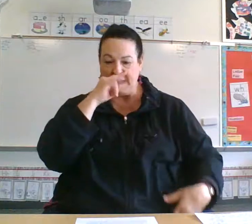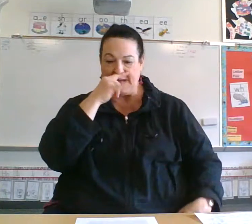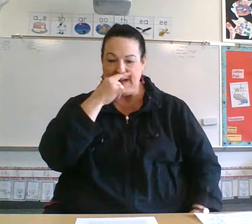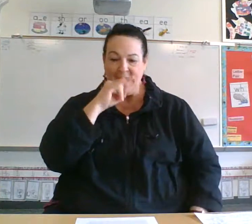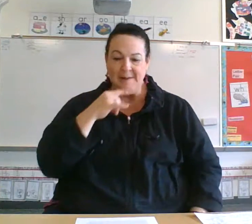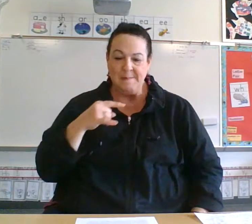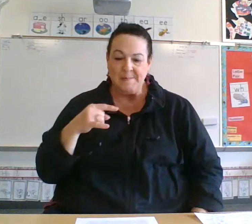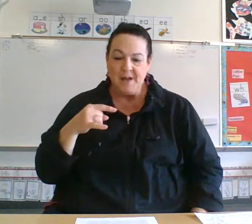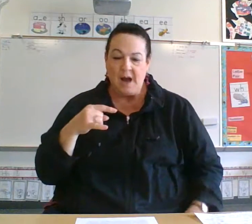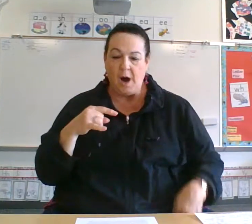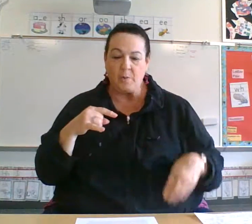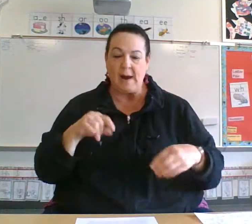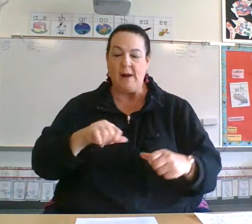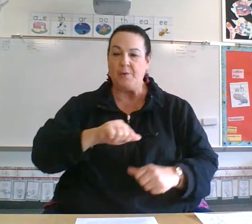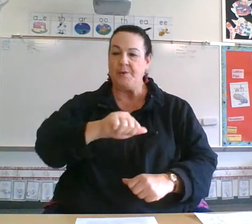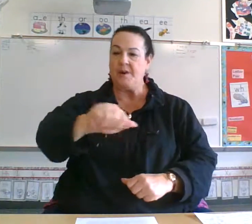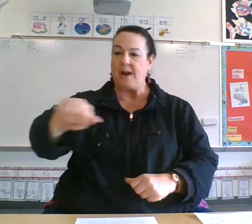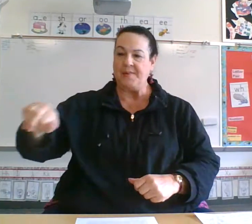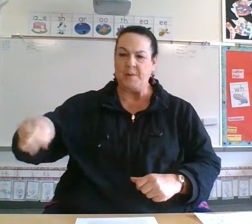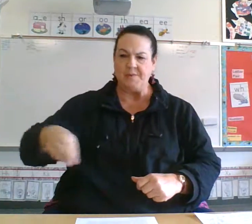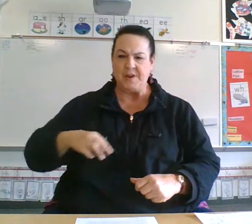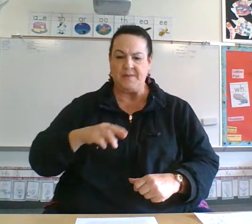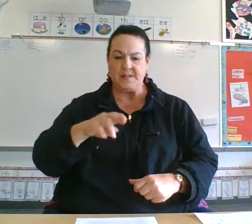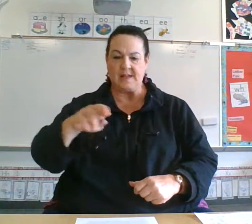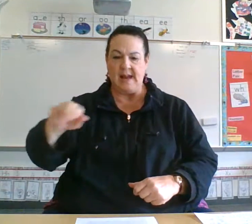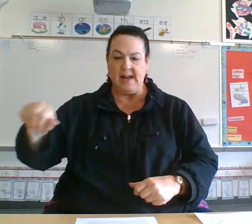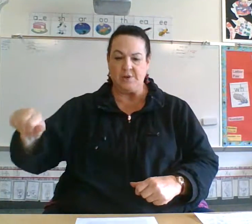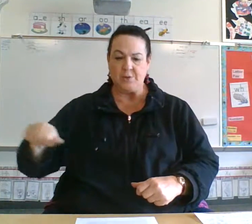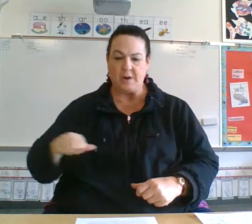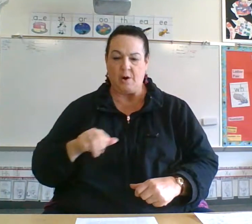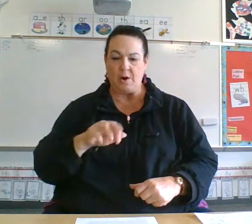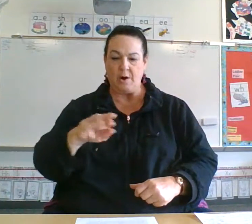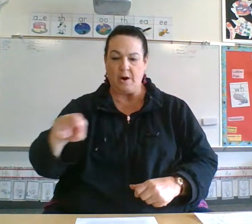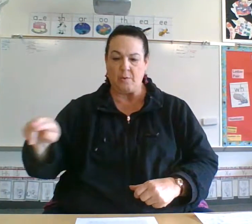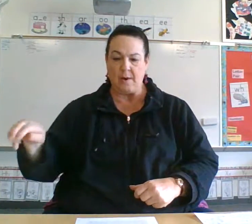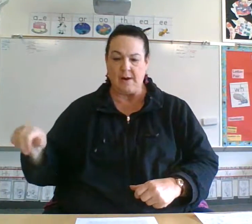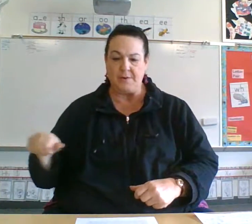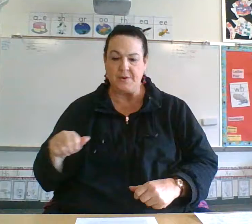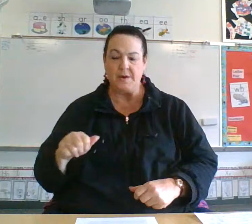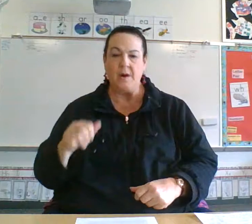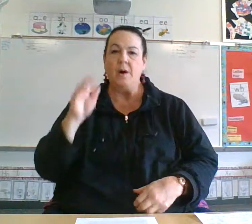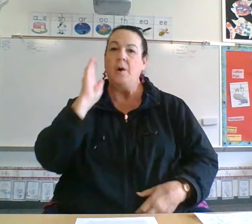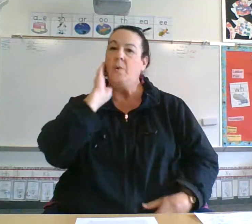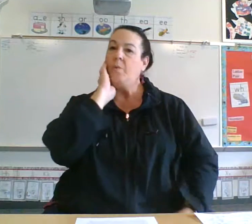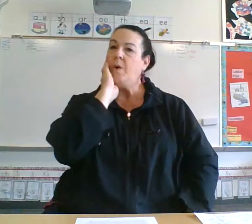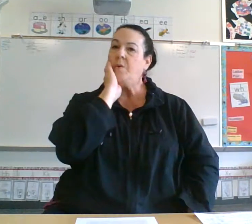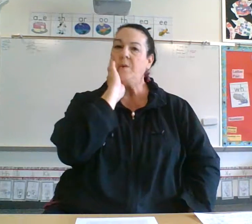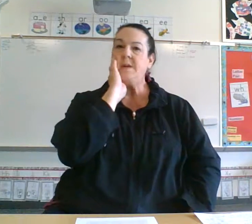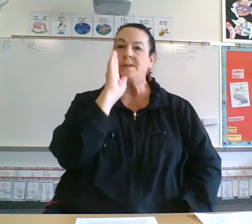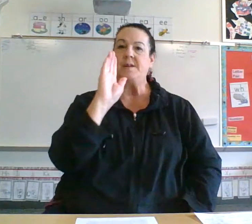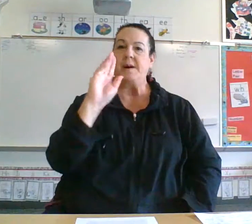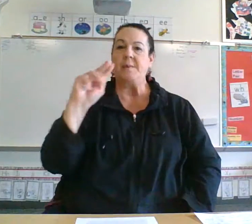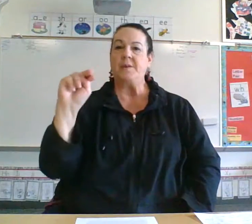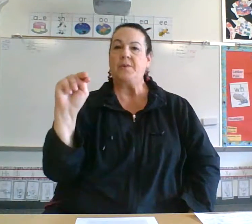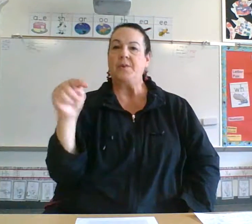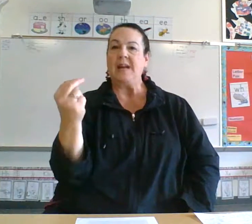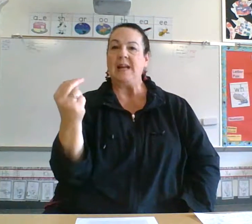pinky. Around, I think we've done this. A to an R, around. Won't is a W to an